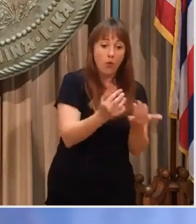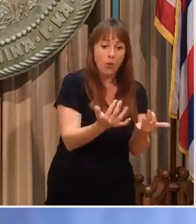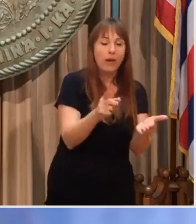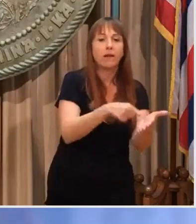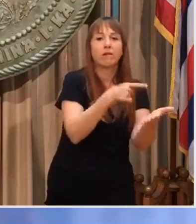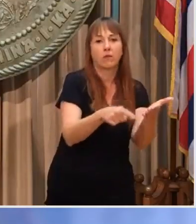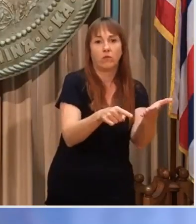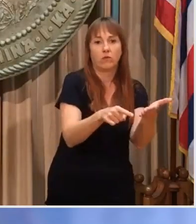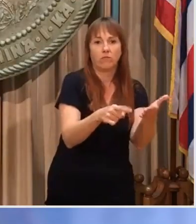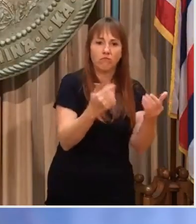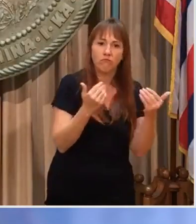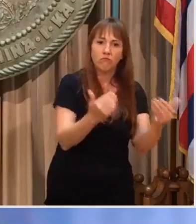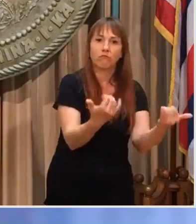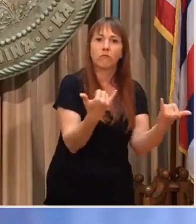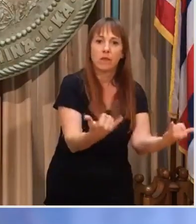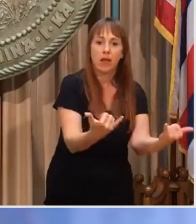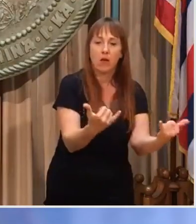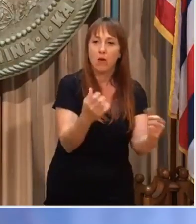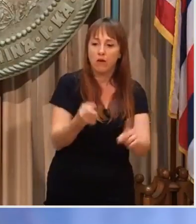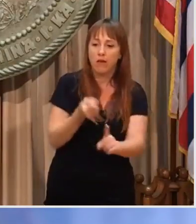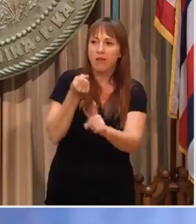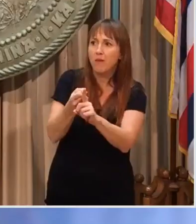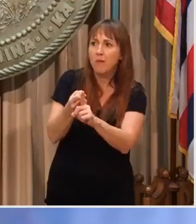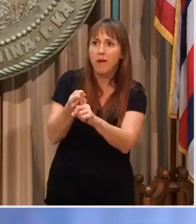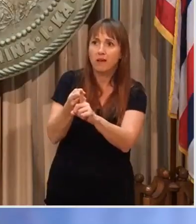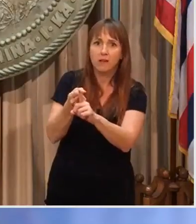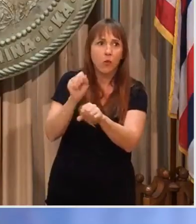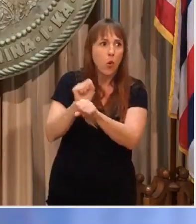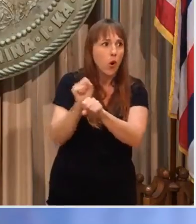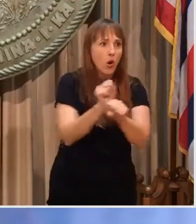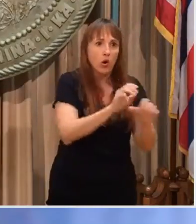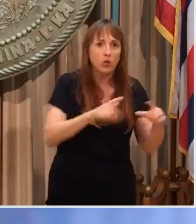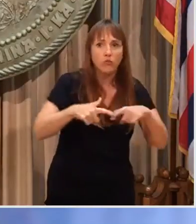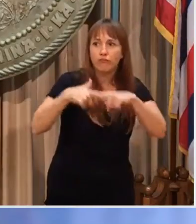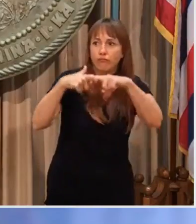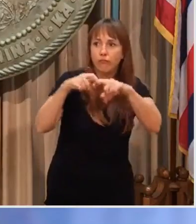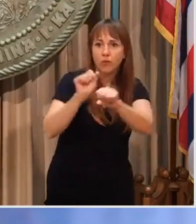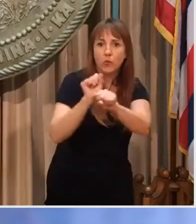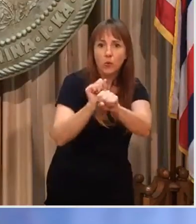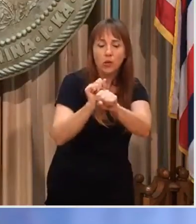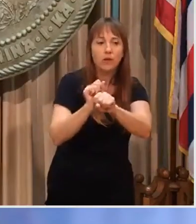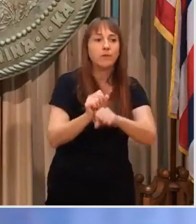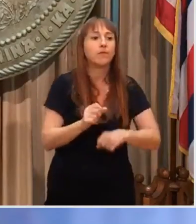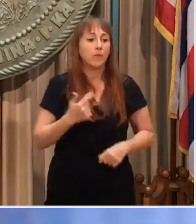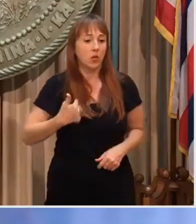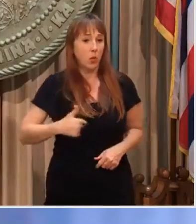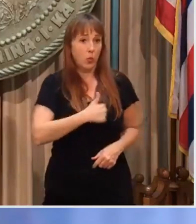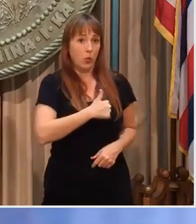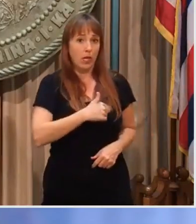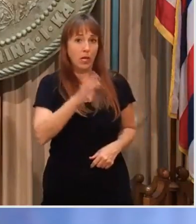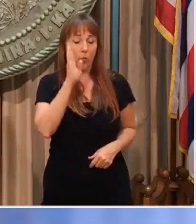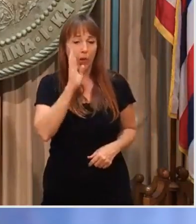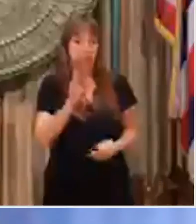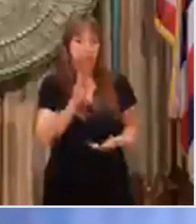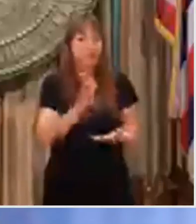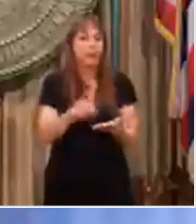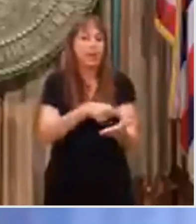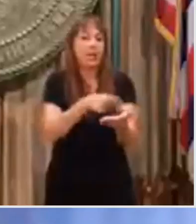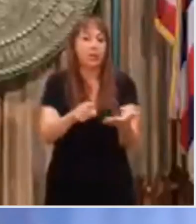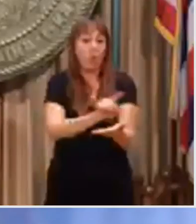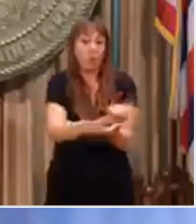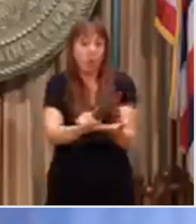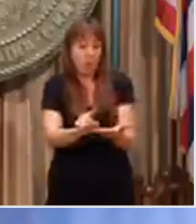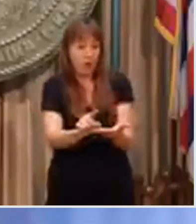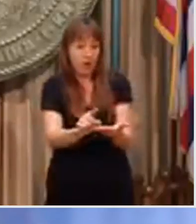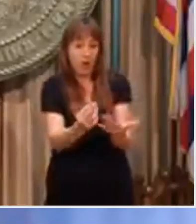epidemic impacts our workers all across the state. We will be eliminating the